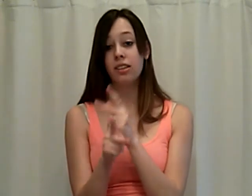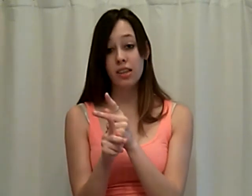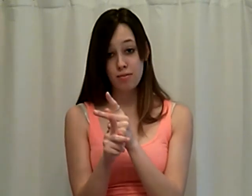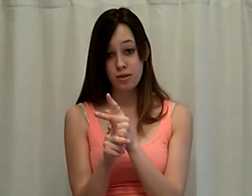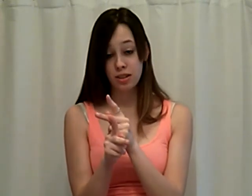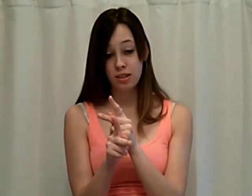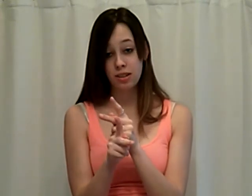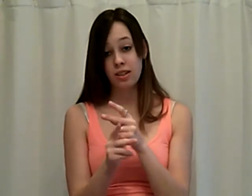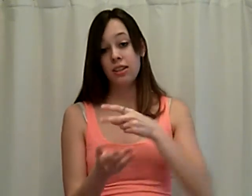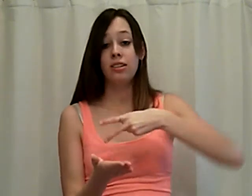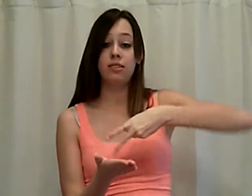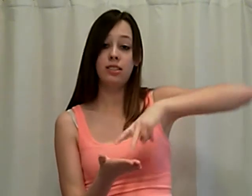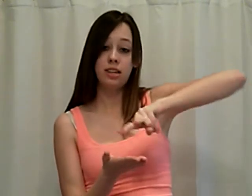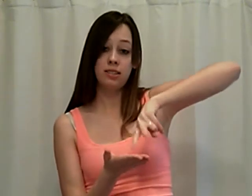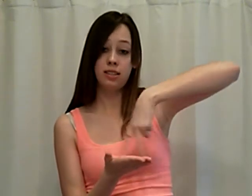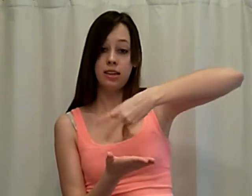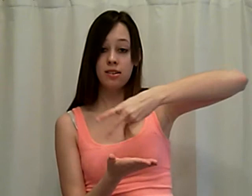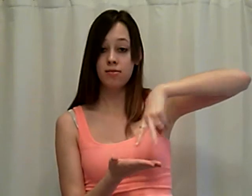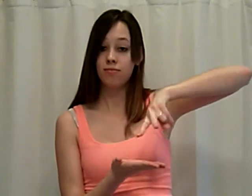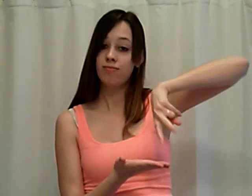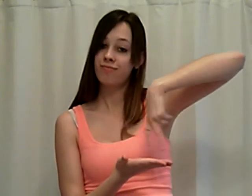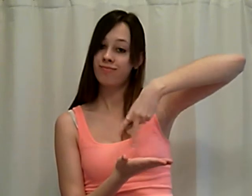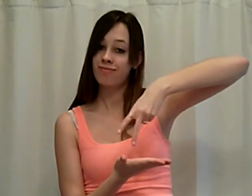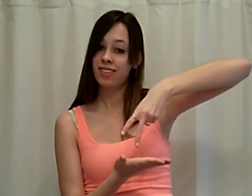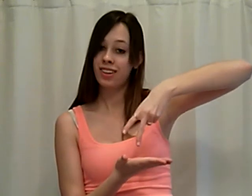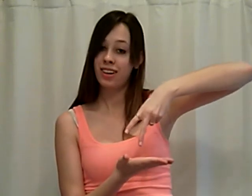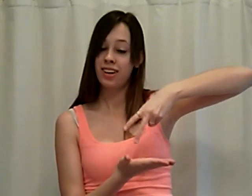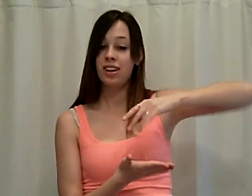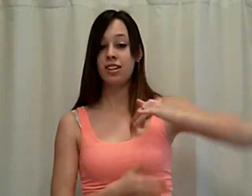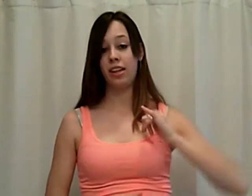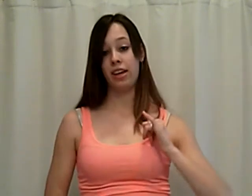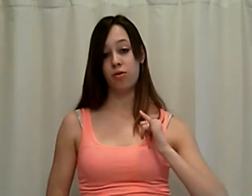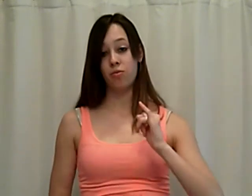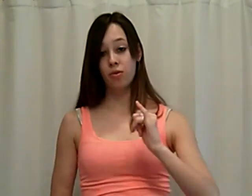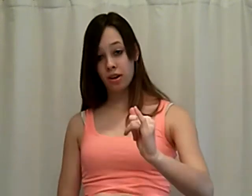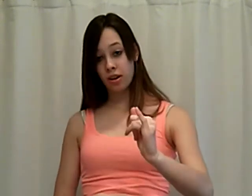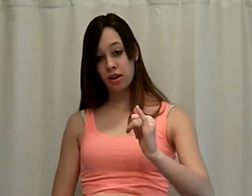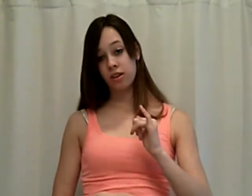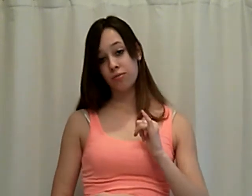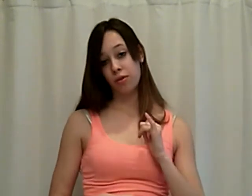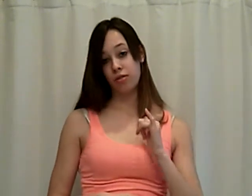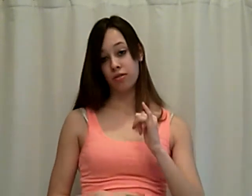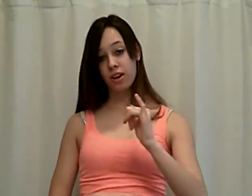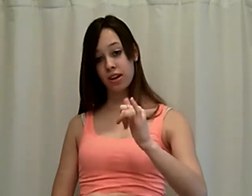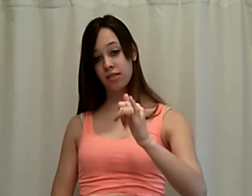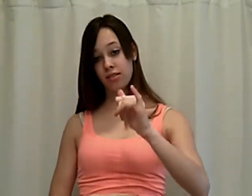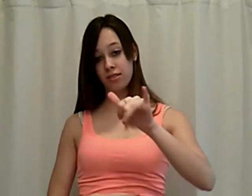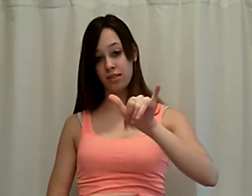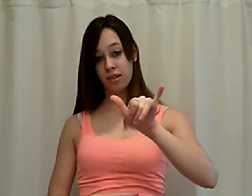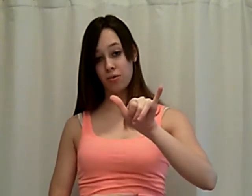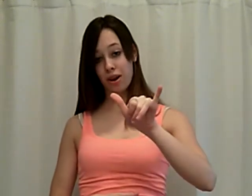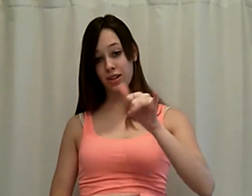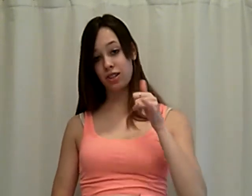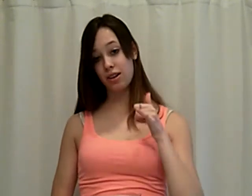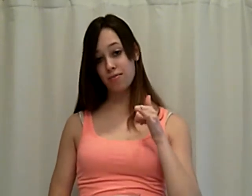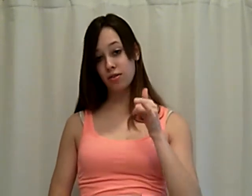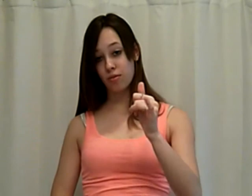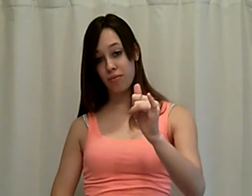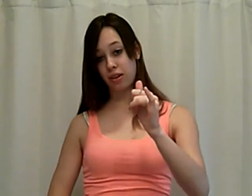keep dancing like we're both of us in a Y shape, going back and